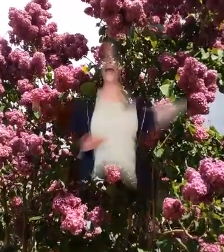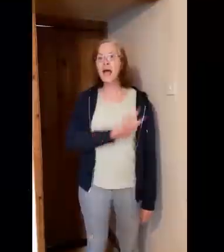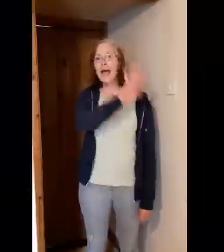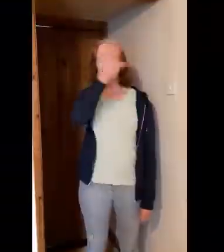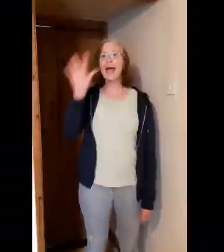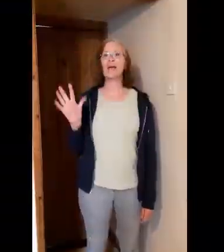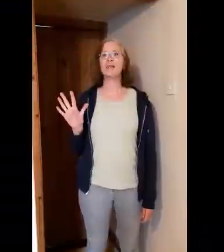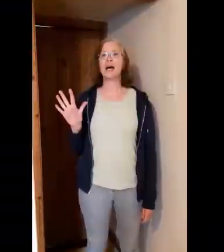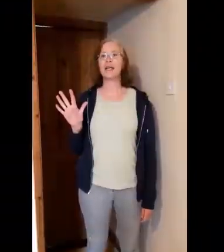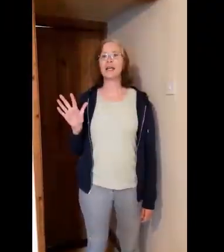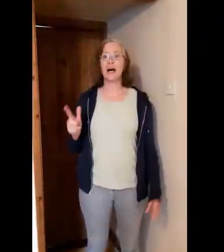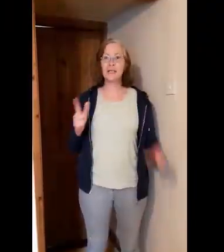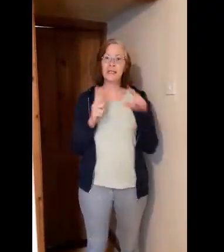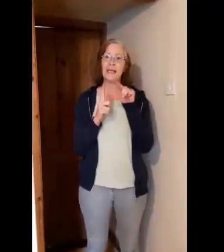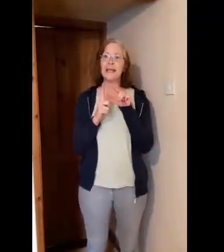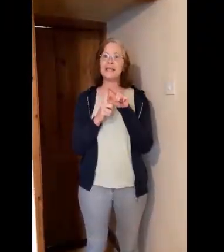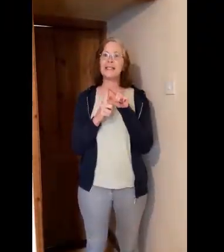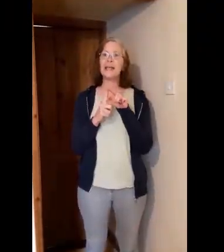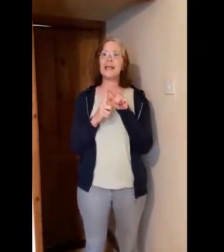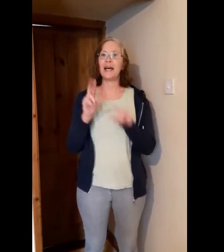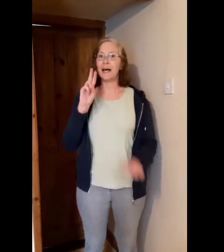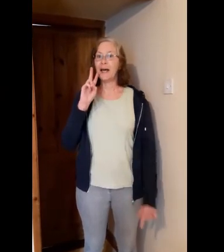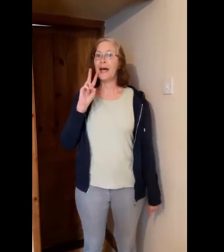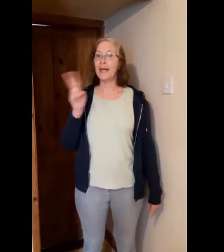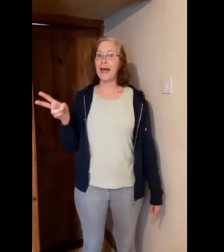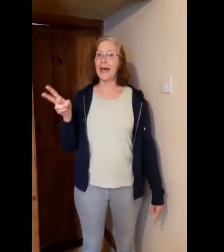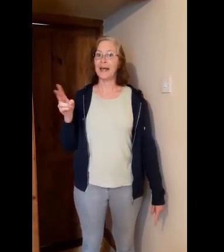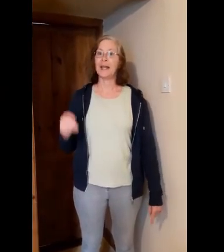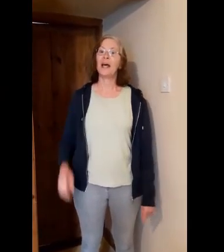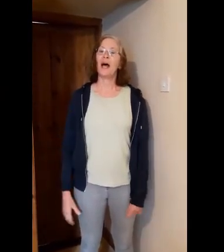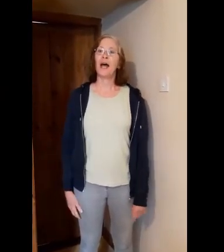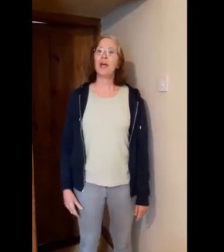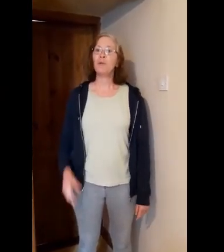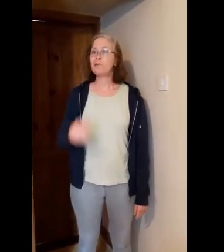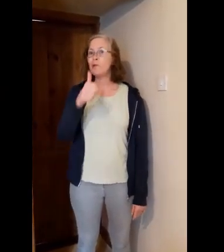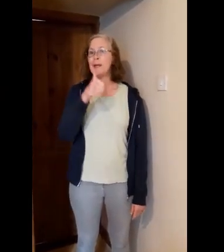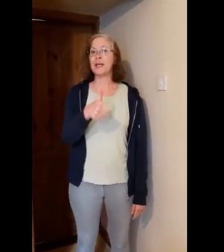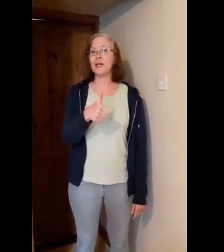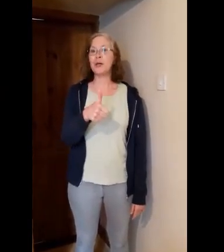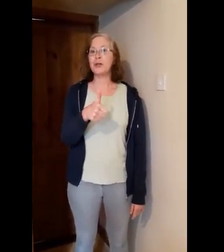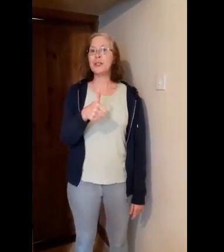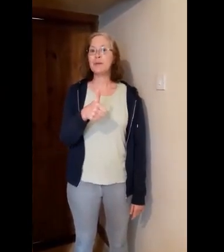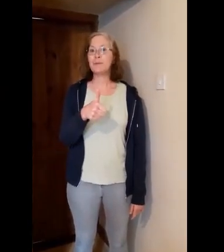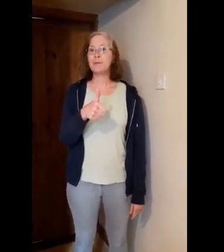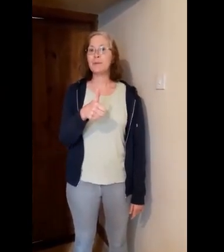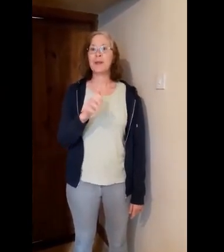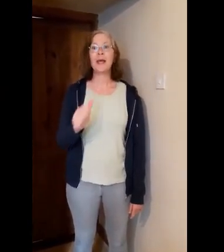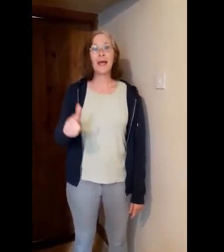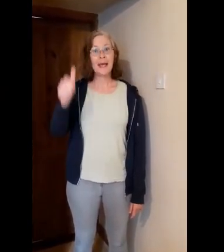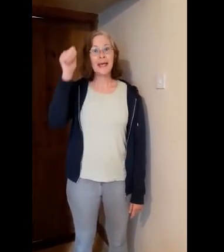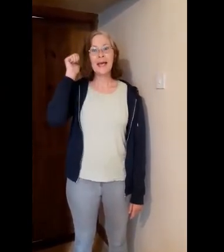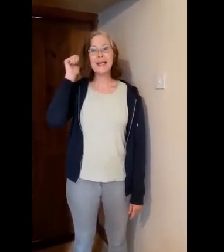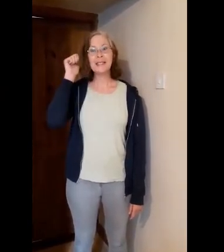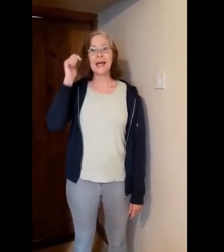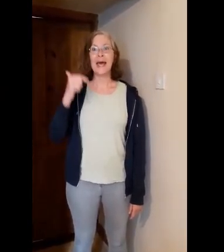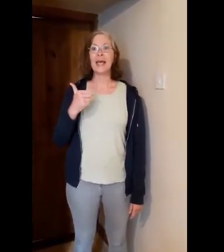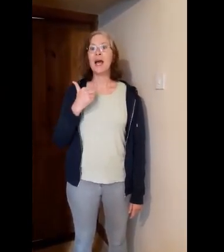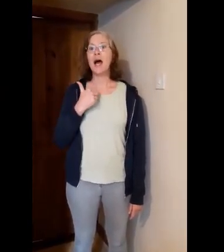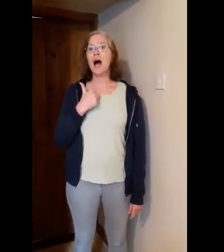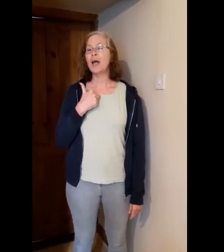Hello Tiger Class, it's Delia again. I hope you're all being good. Yesterday, I